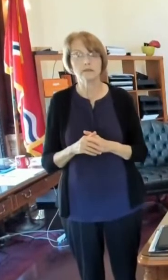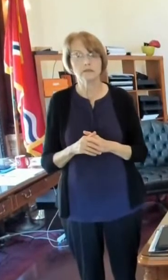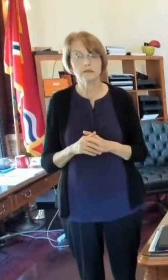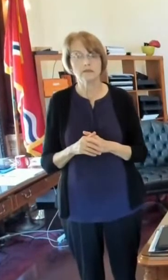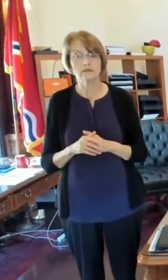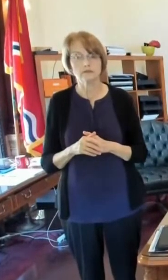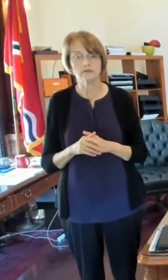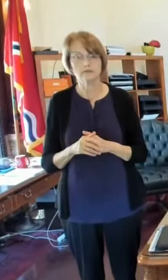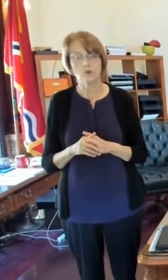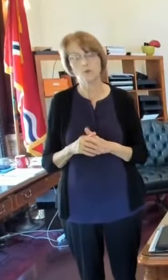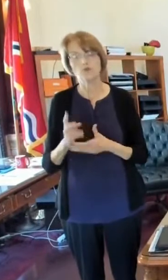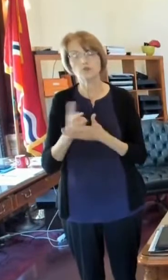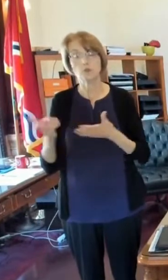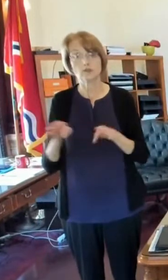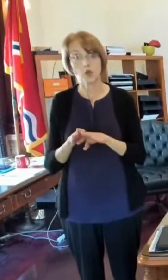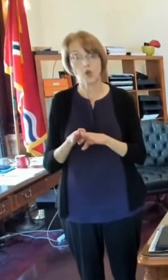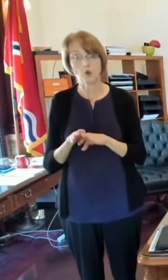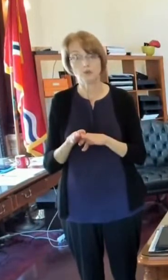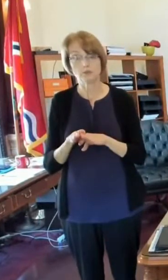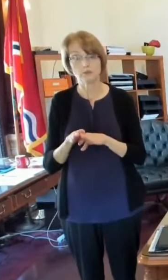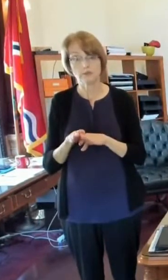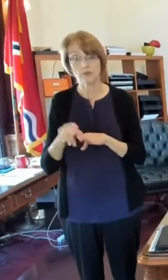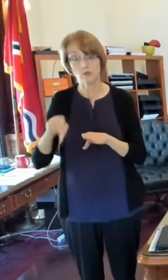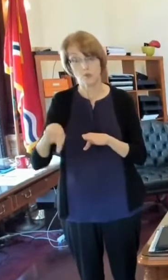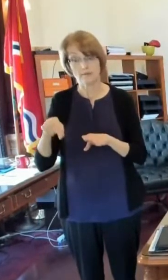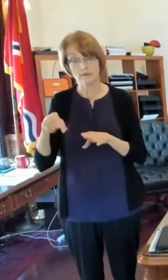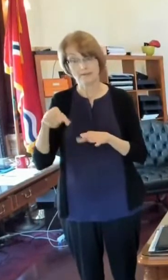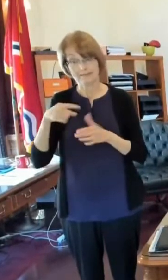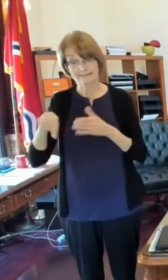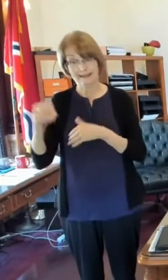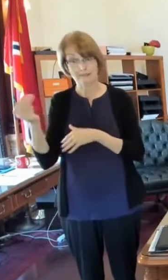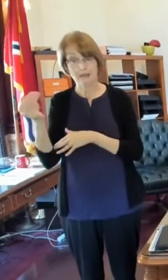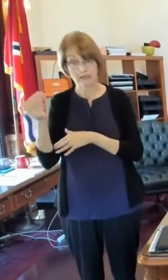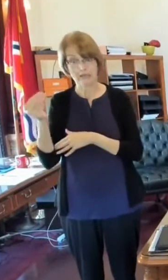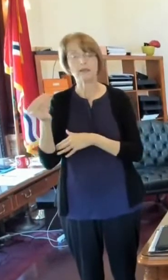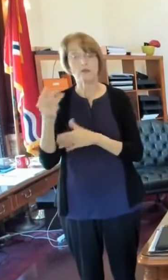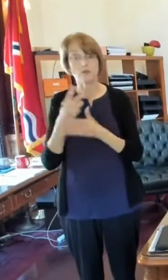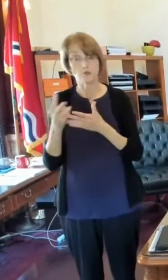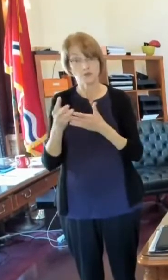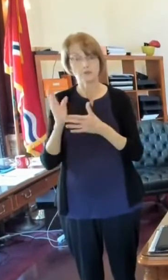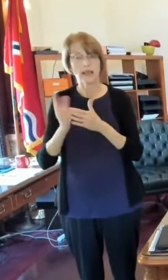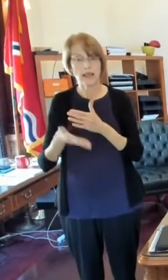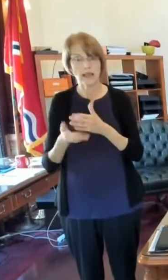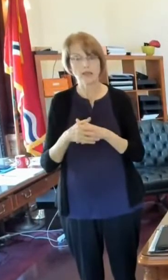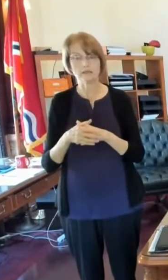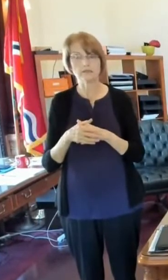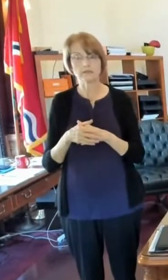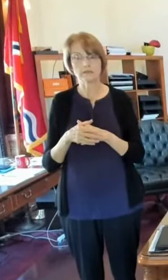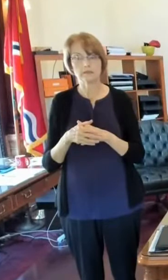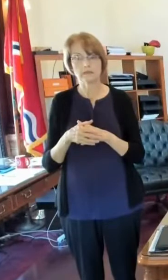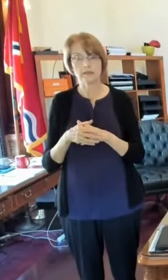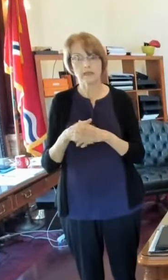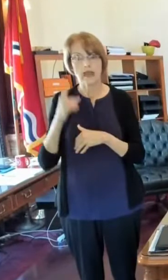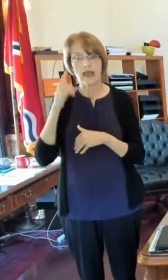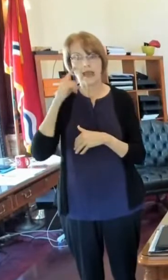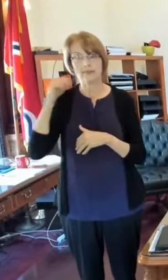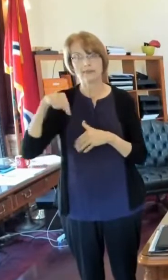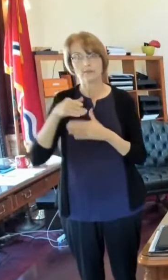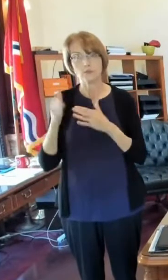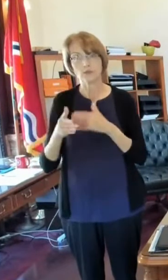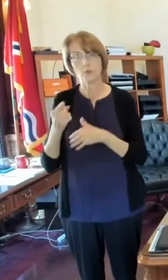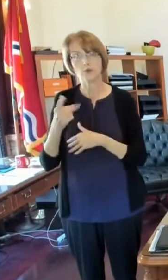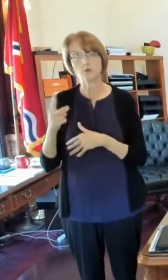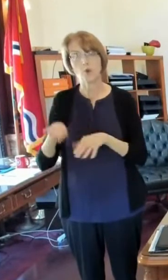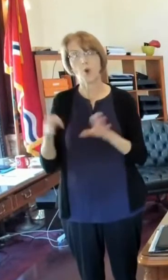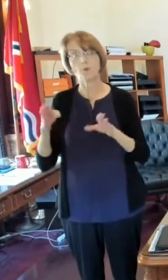they had a 2-week closure. So Monday will be the end of the 2 weeks. I think 1 or 2 of them might be operating for brunch this weekend,